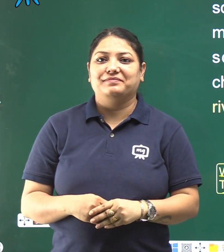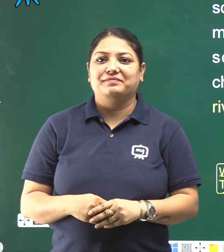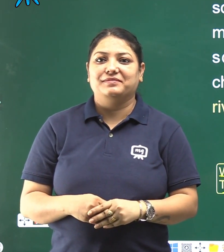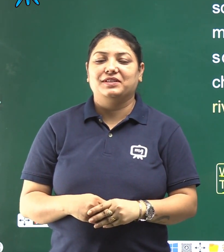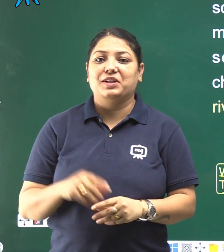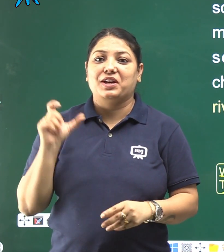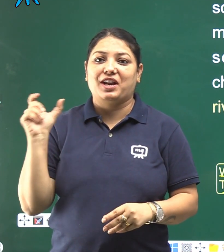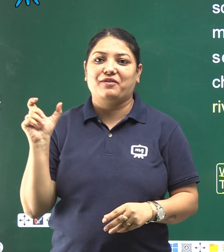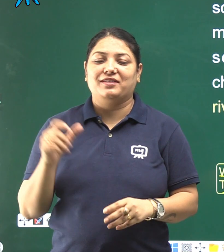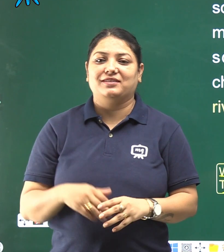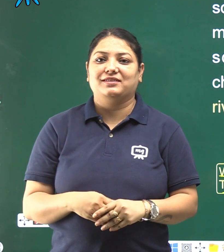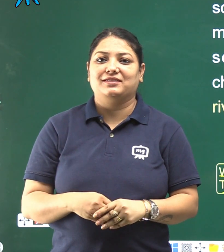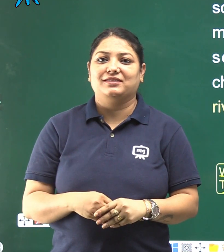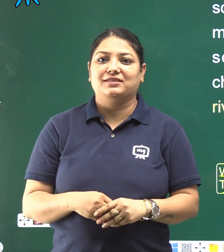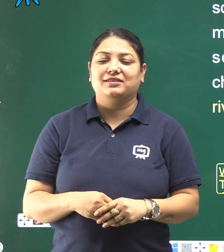Rivalry.